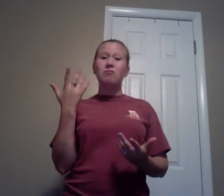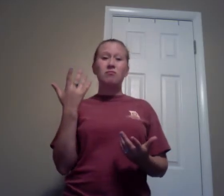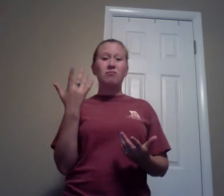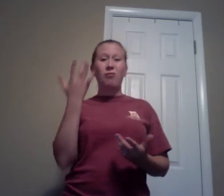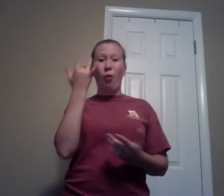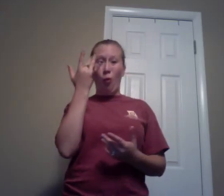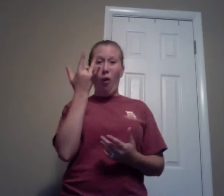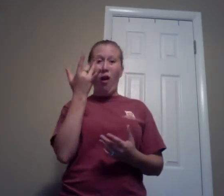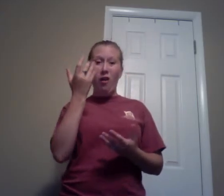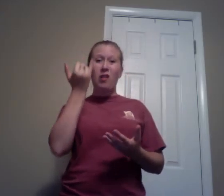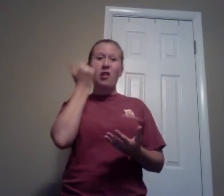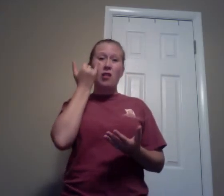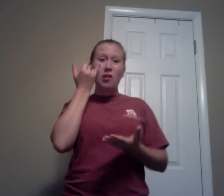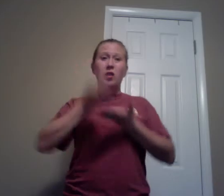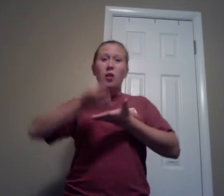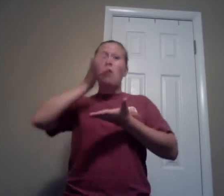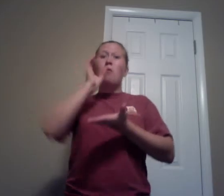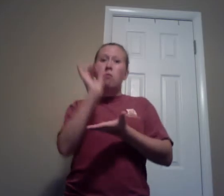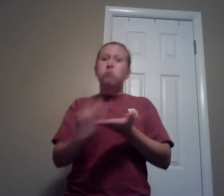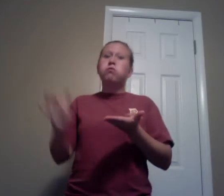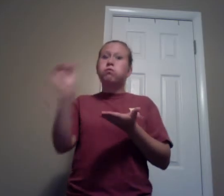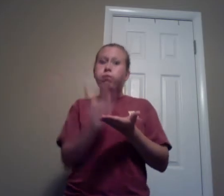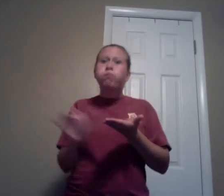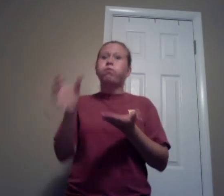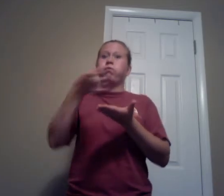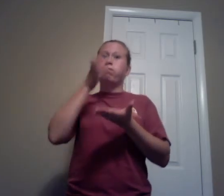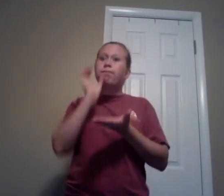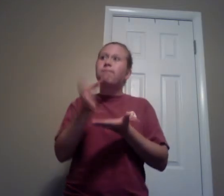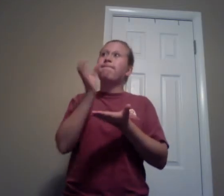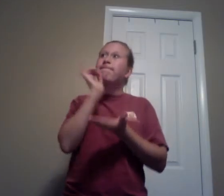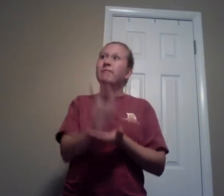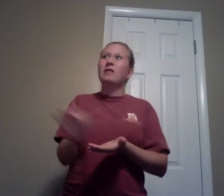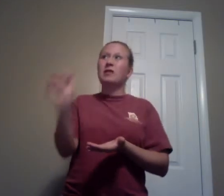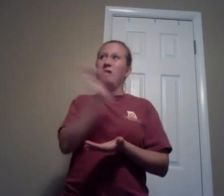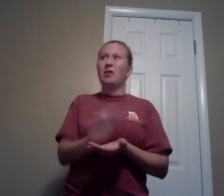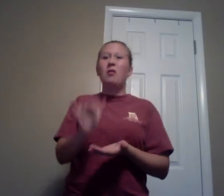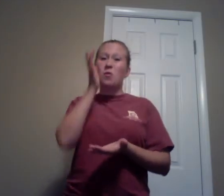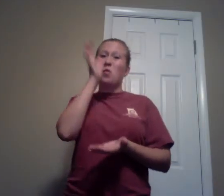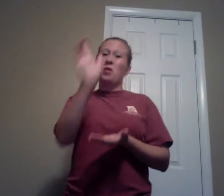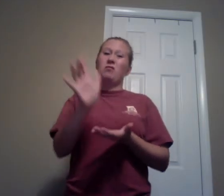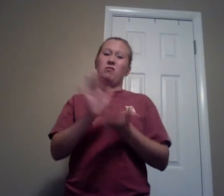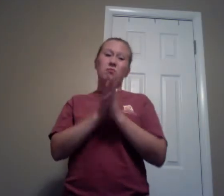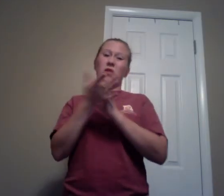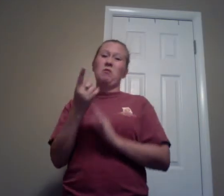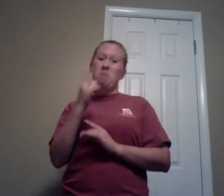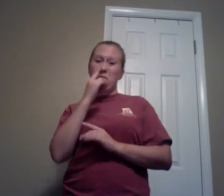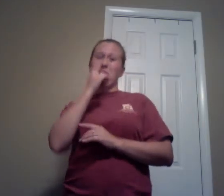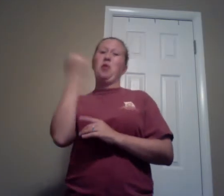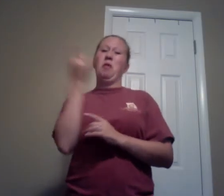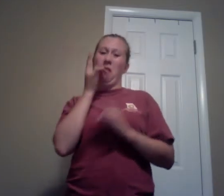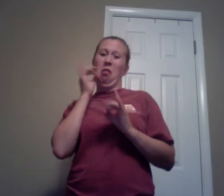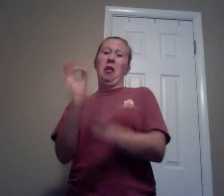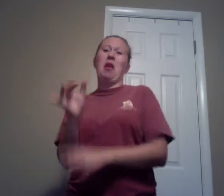So give yourself a selection. Don't add the flavor directly to the entire gallon, because if you do